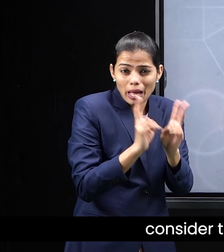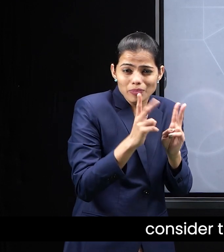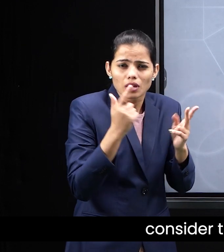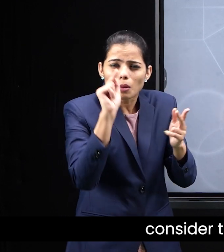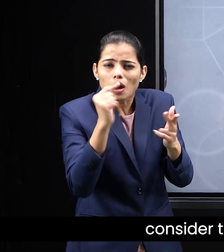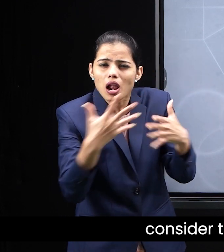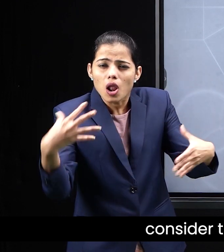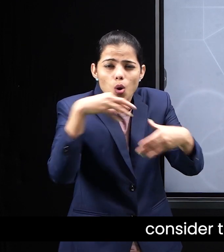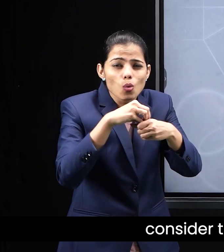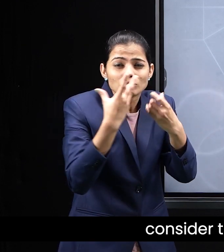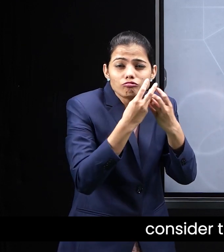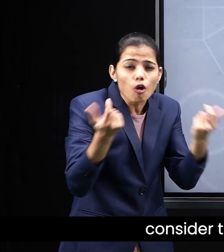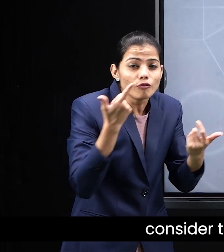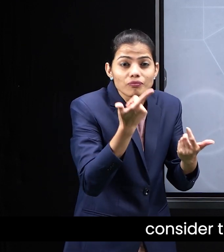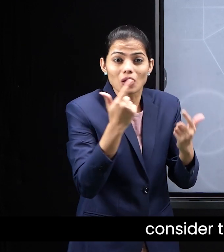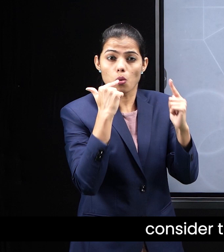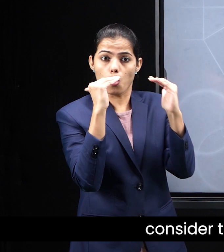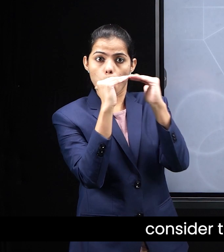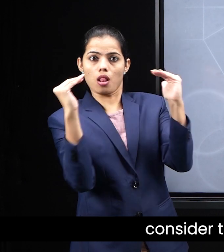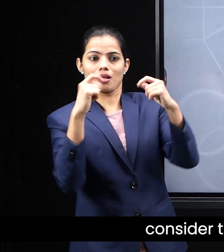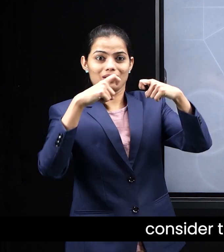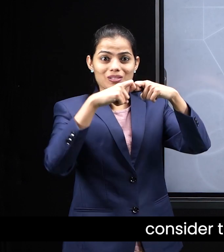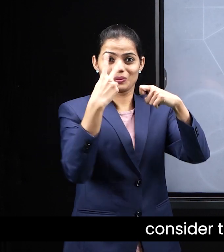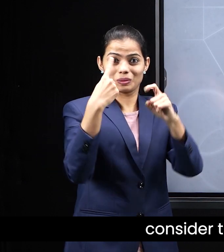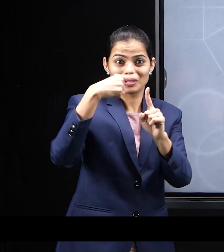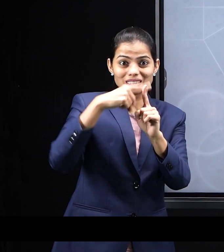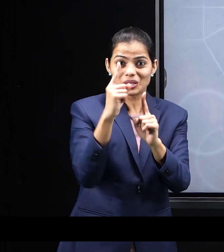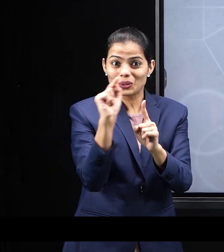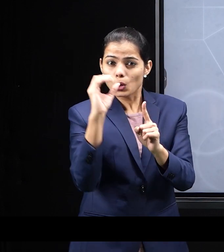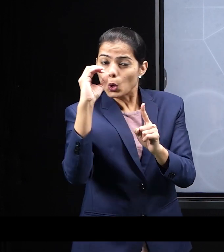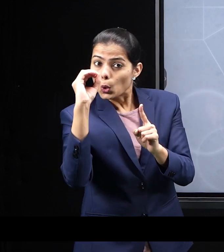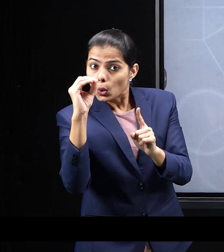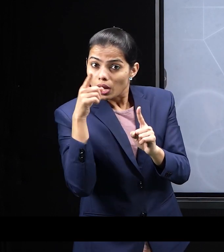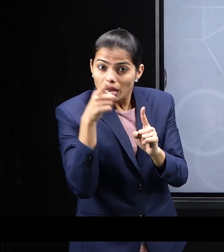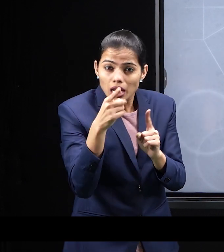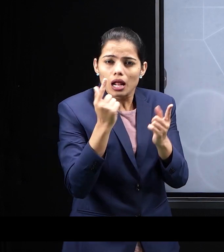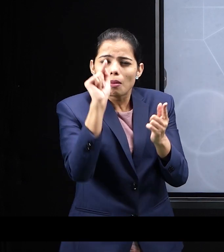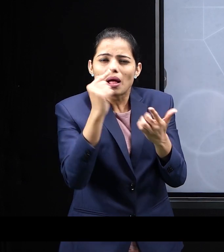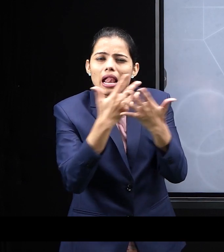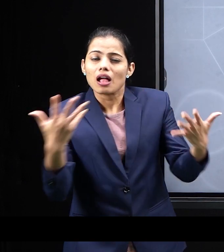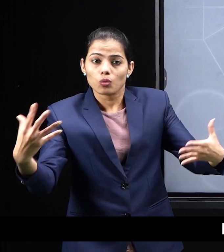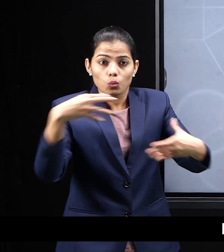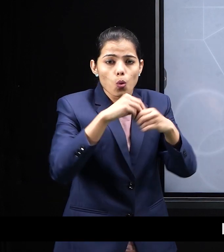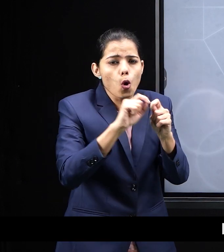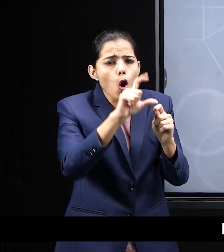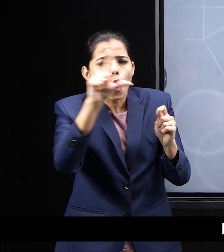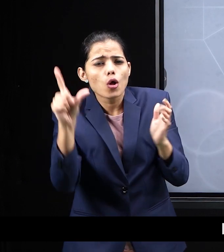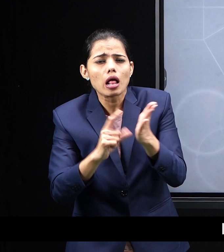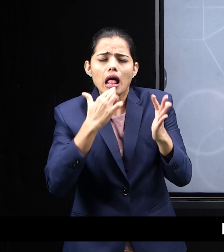Consider the set of solution to the equation x square plus 1 is equal to 0. It has no elements